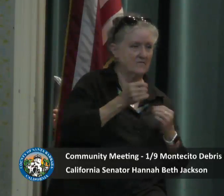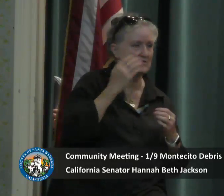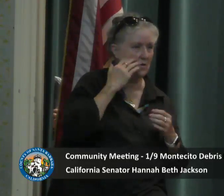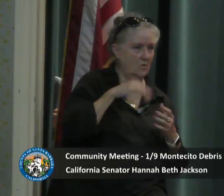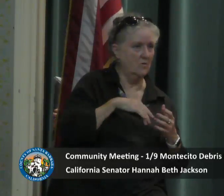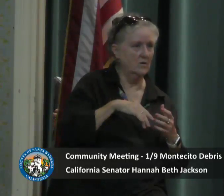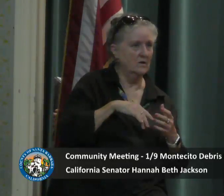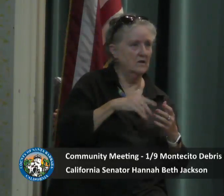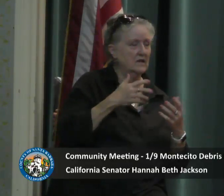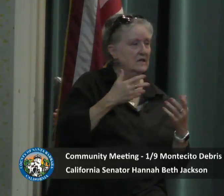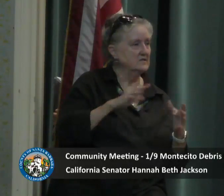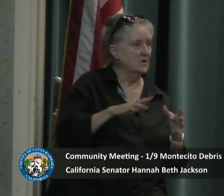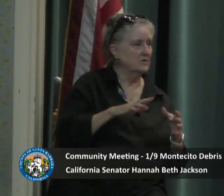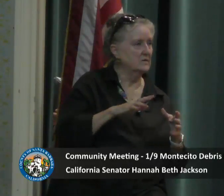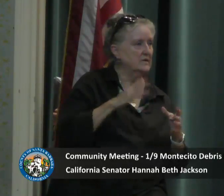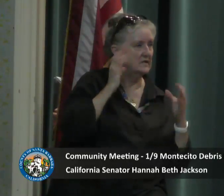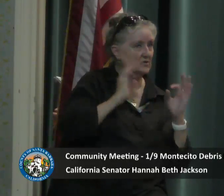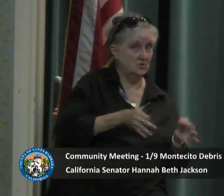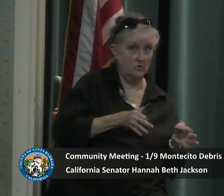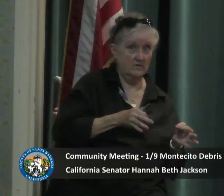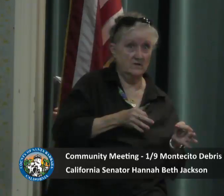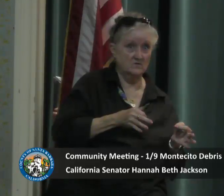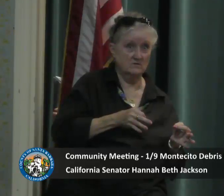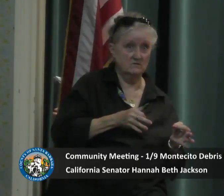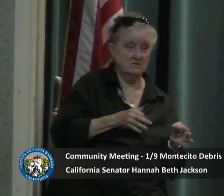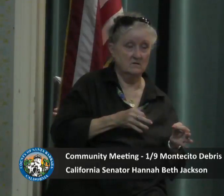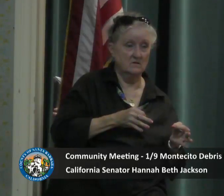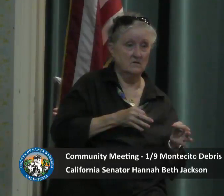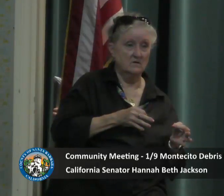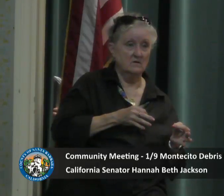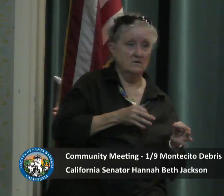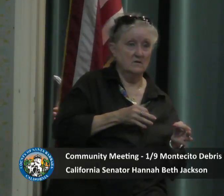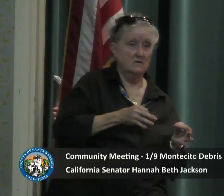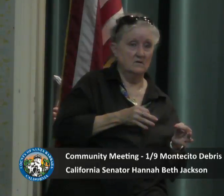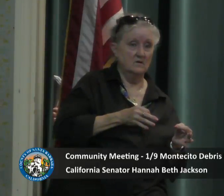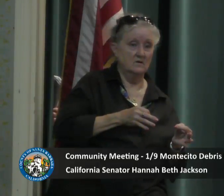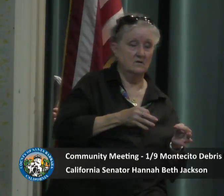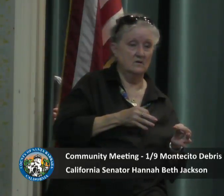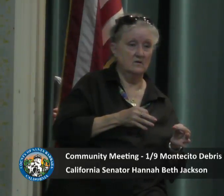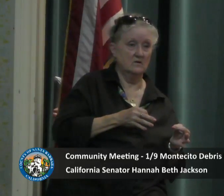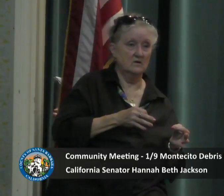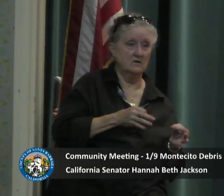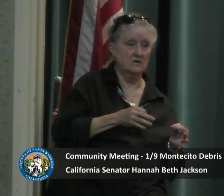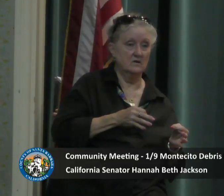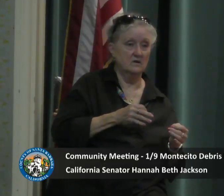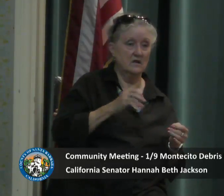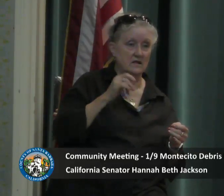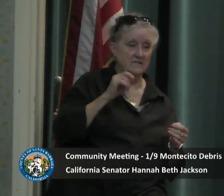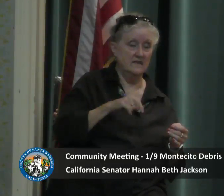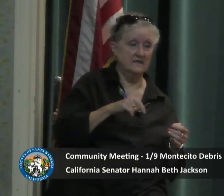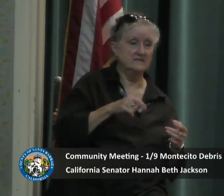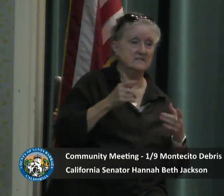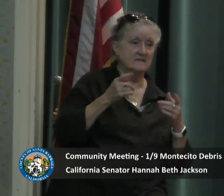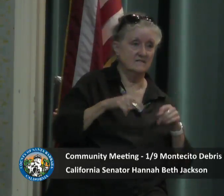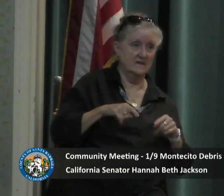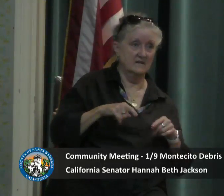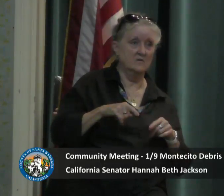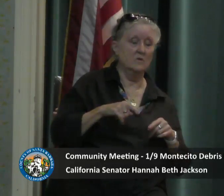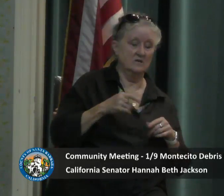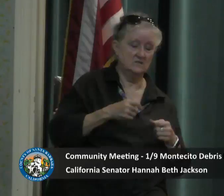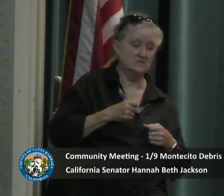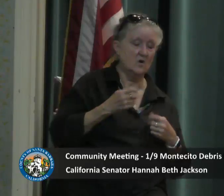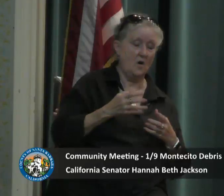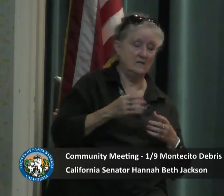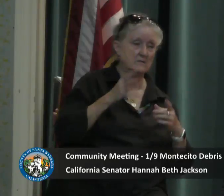There's already been a determination that this event was proximately caused